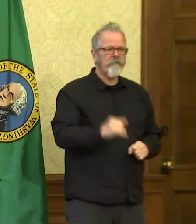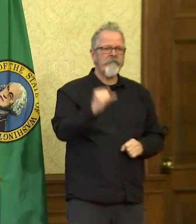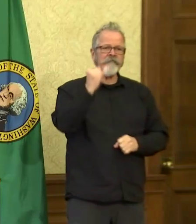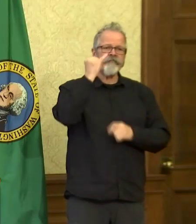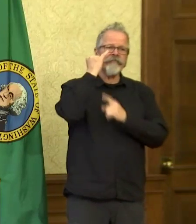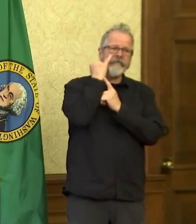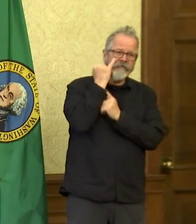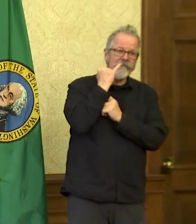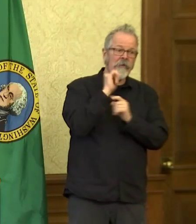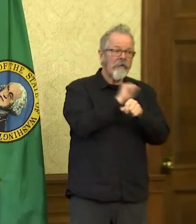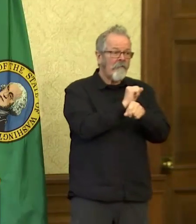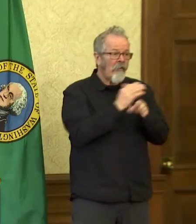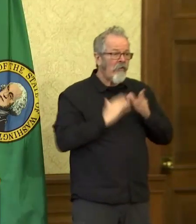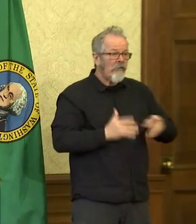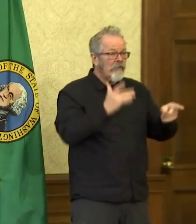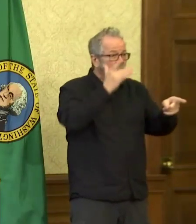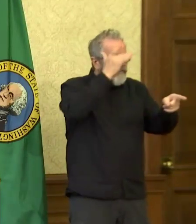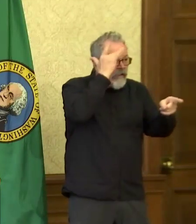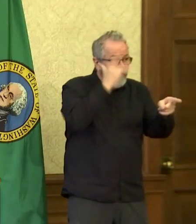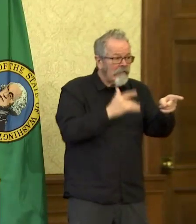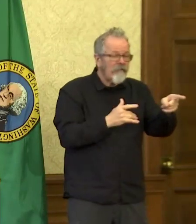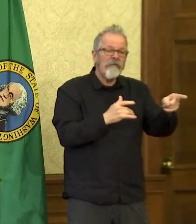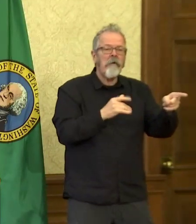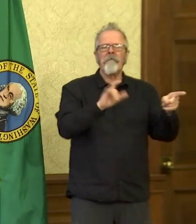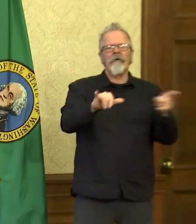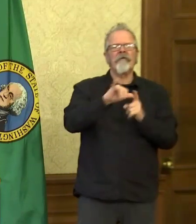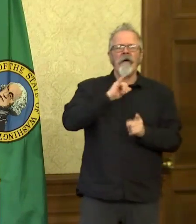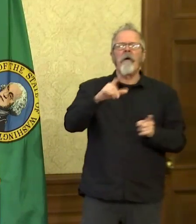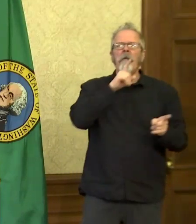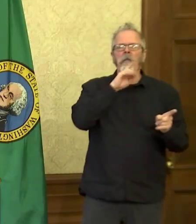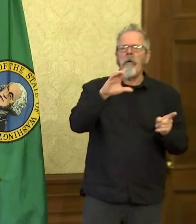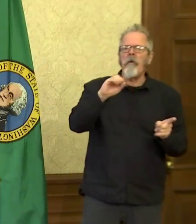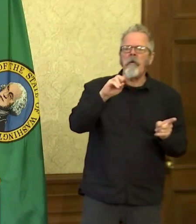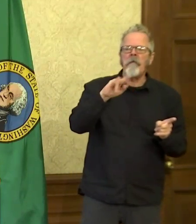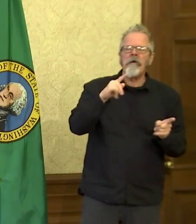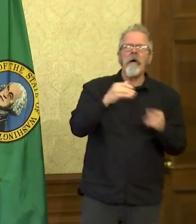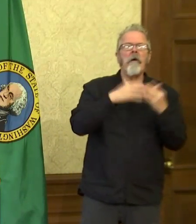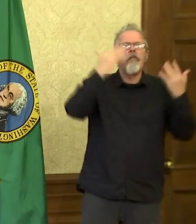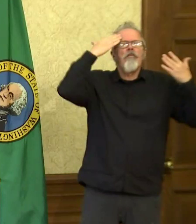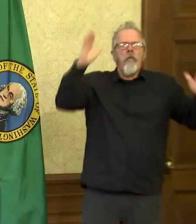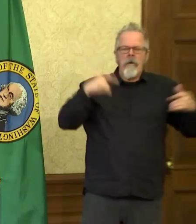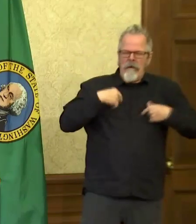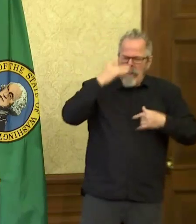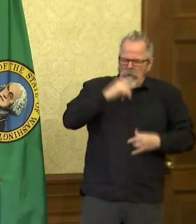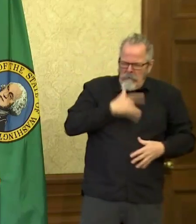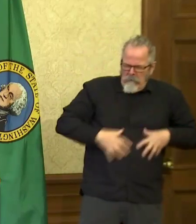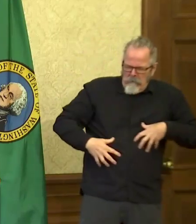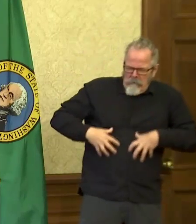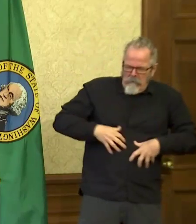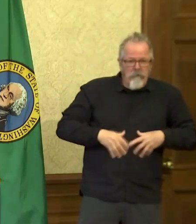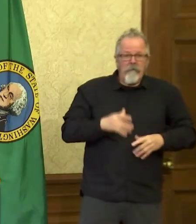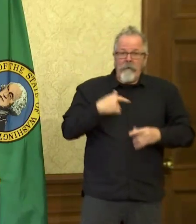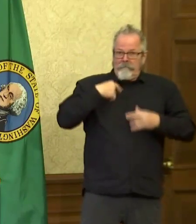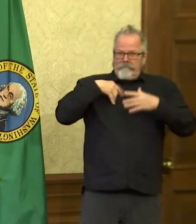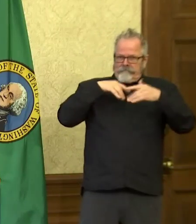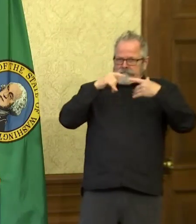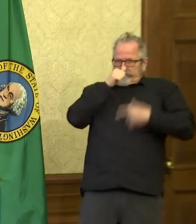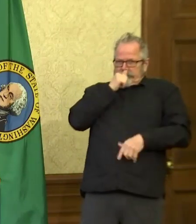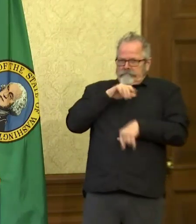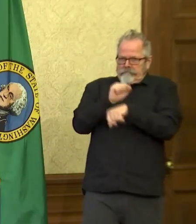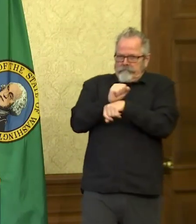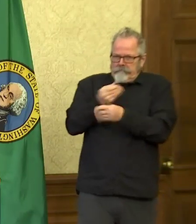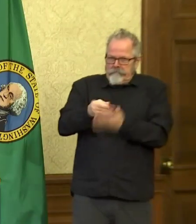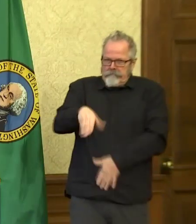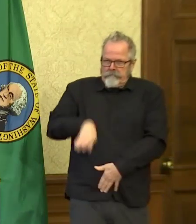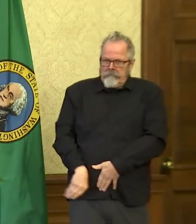contractor can meet and maintain all of these requirements. Workplace safety and health complaints can be submitted to the Department of